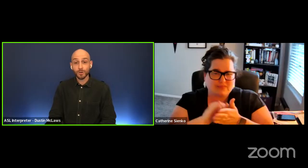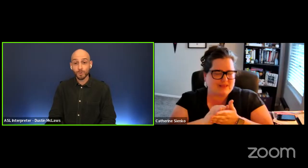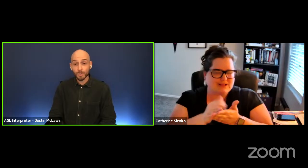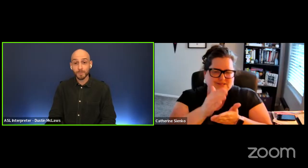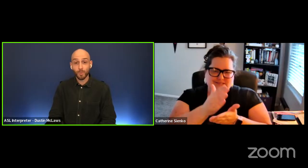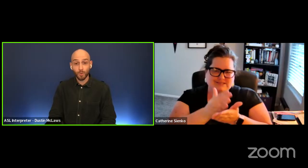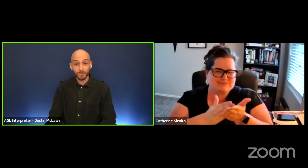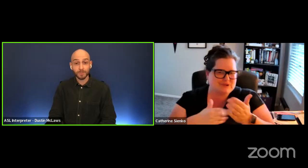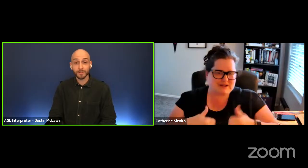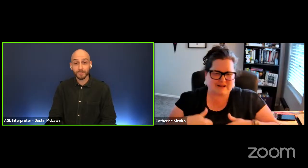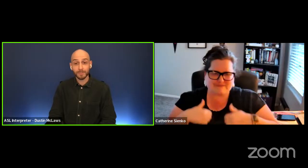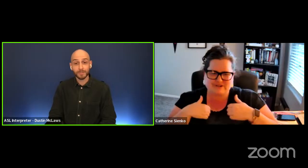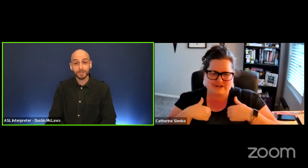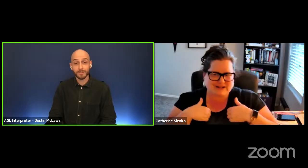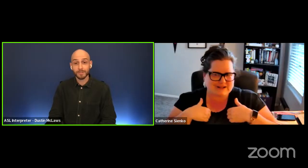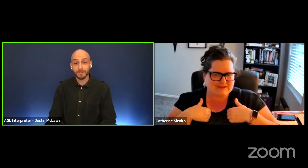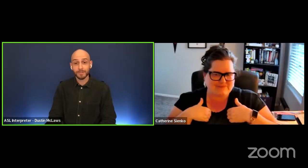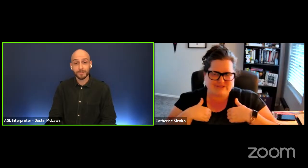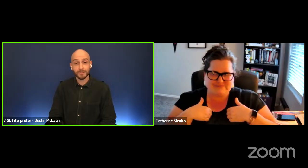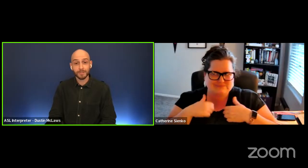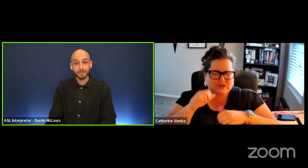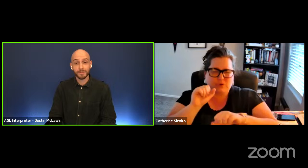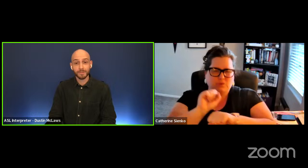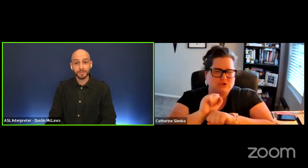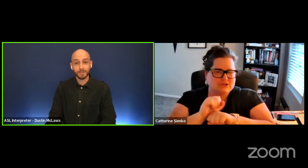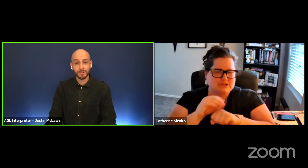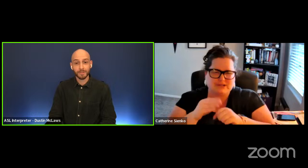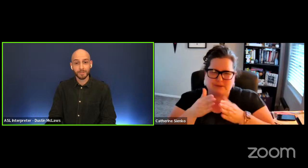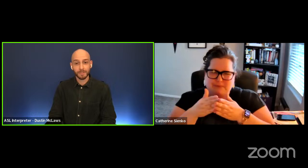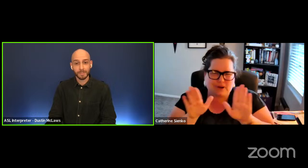it is so important.